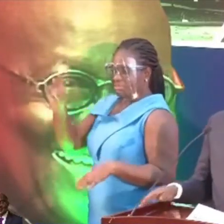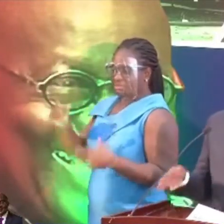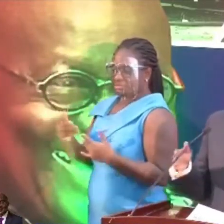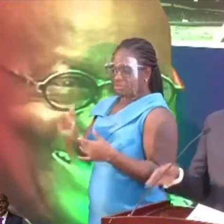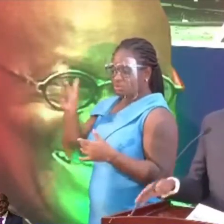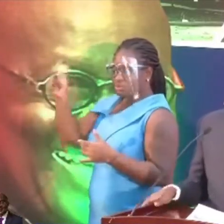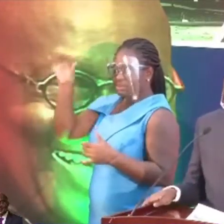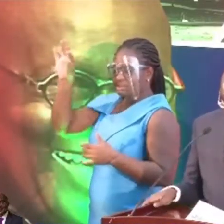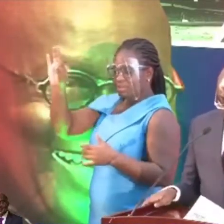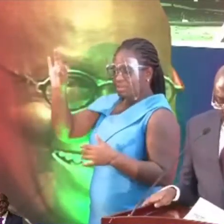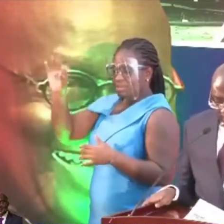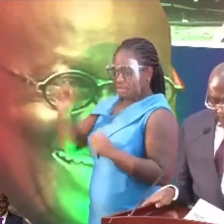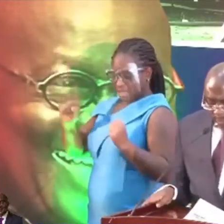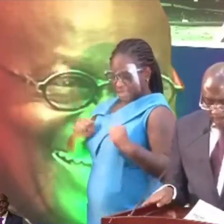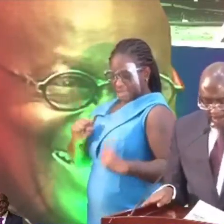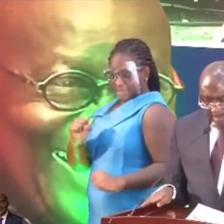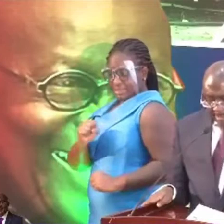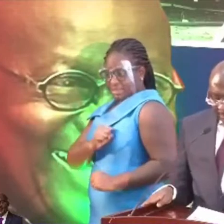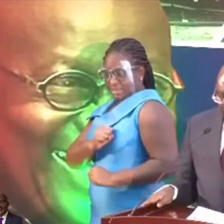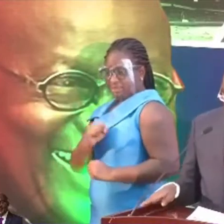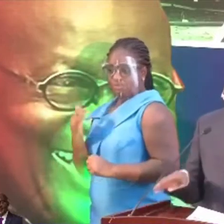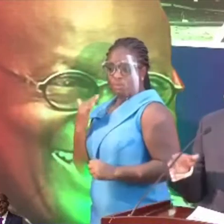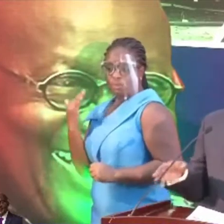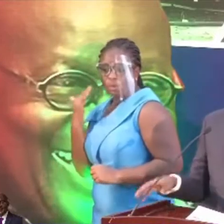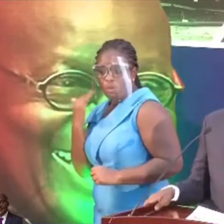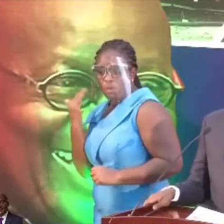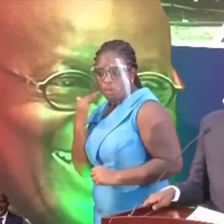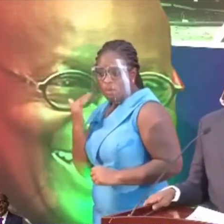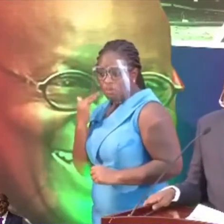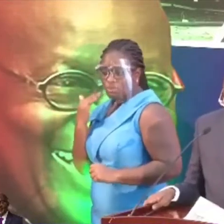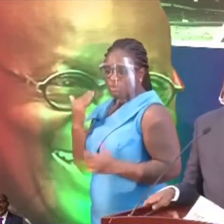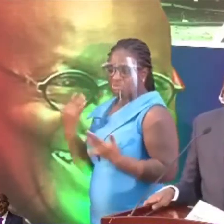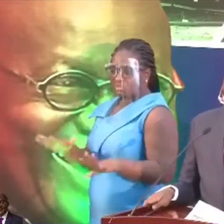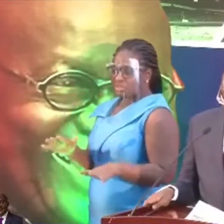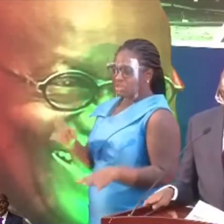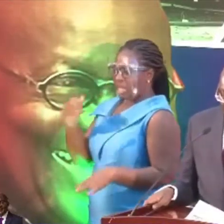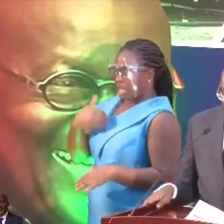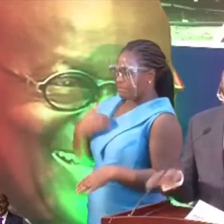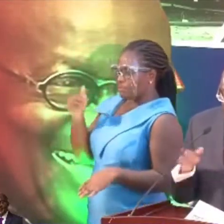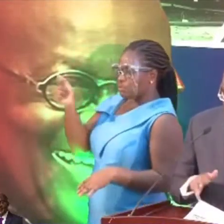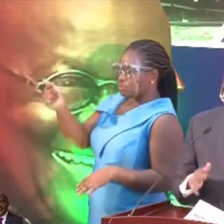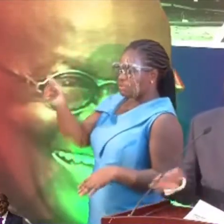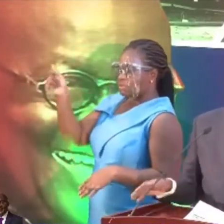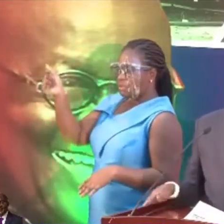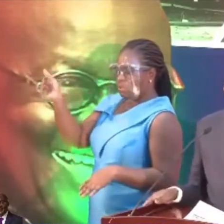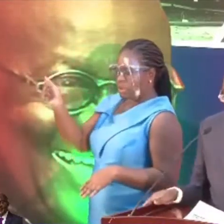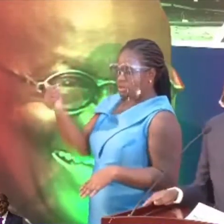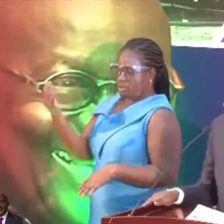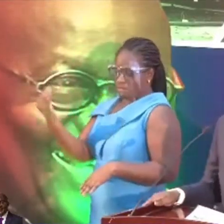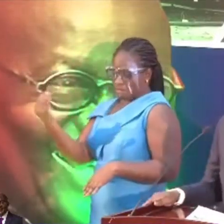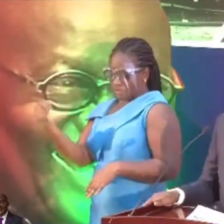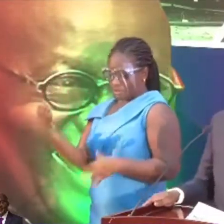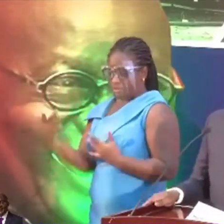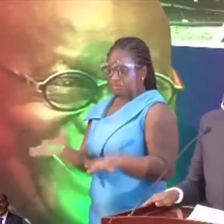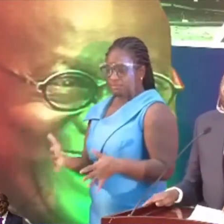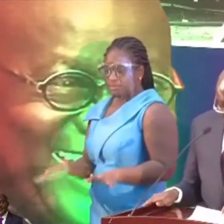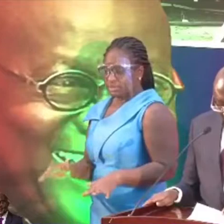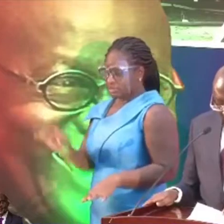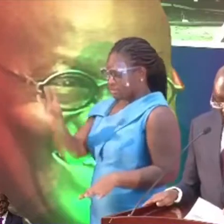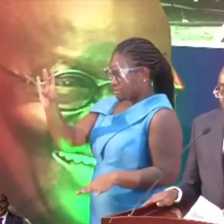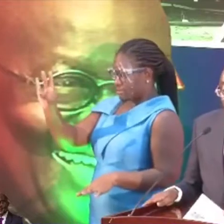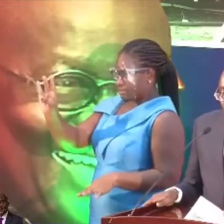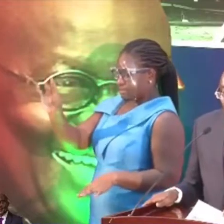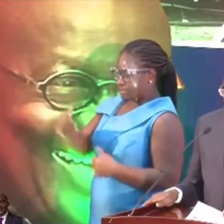ongoing. Staff accommodation for security services, we have 21 projects and 14 have been completed and 7